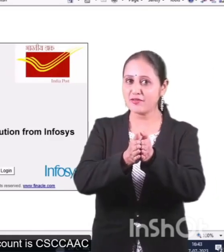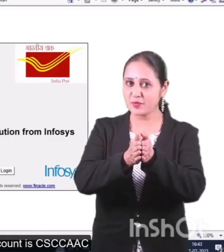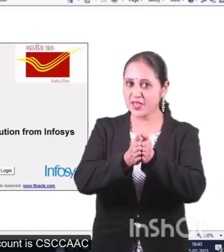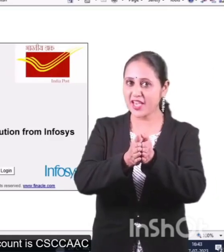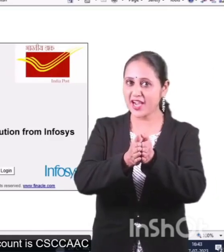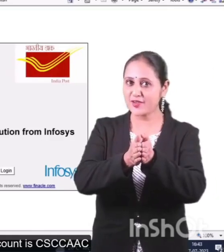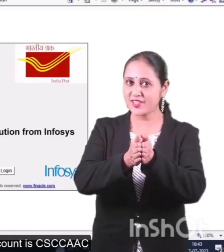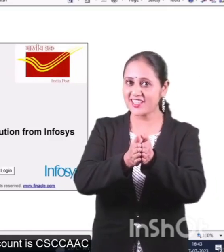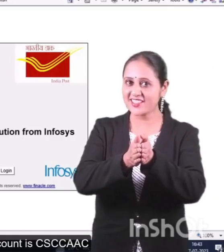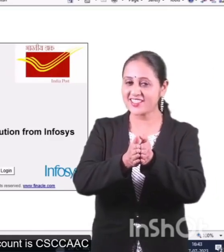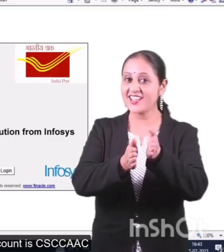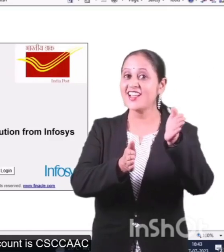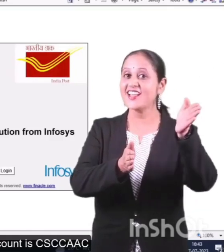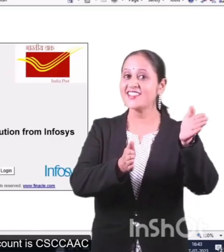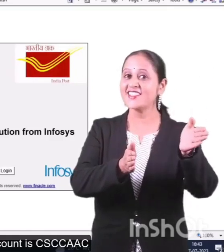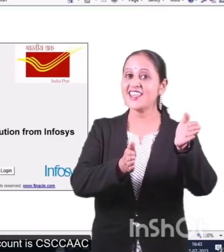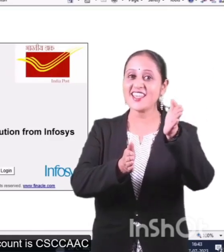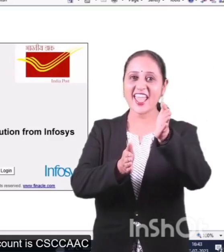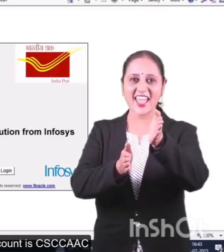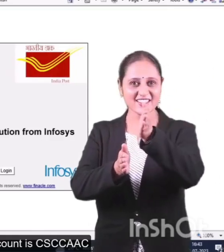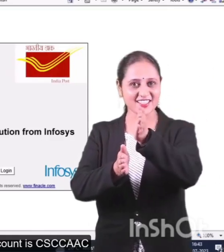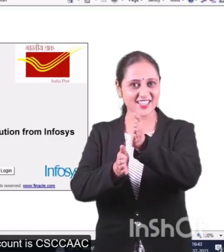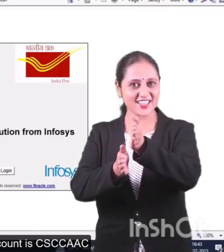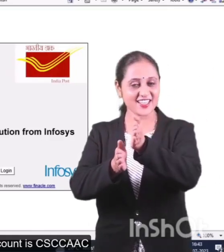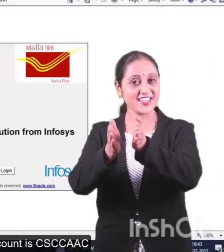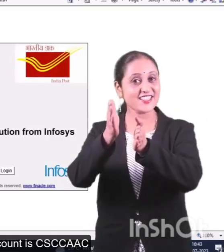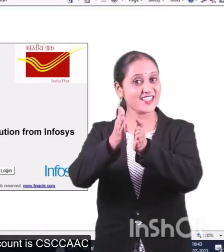for closure of the KVP account is